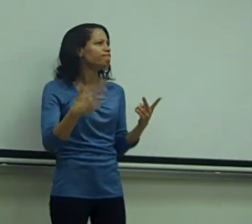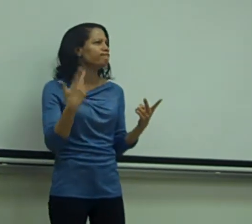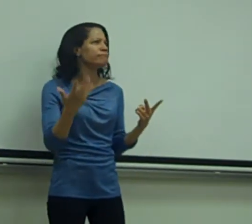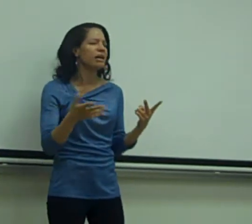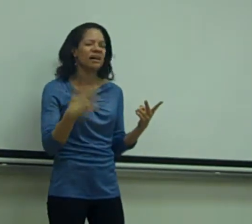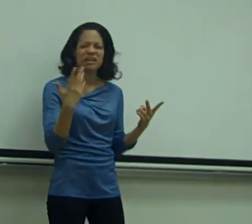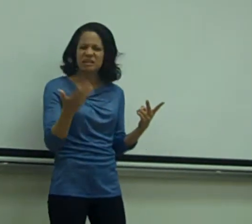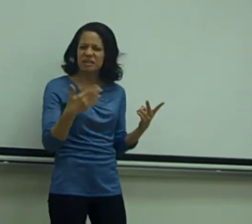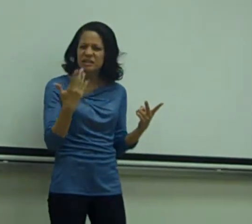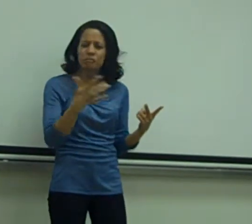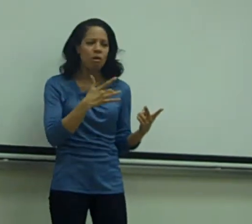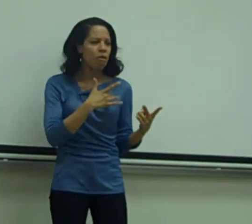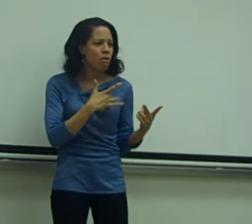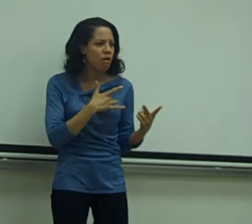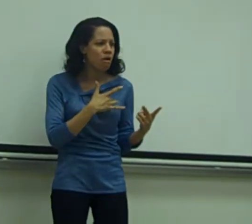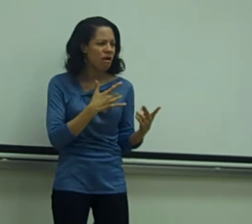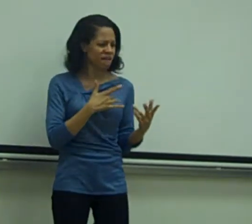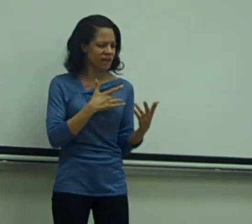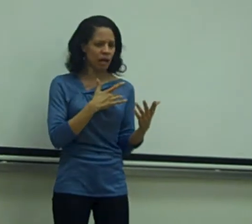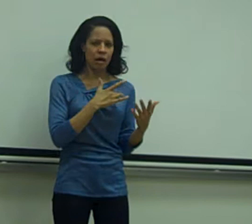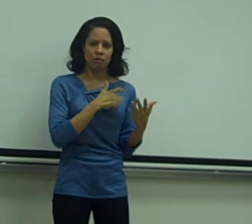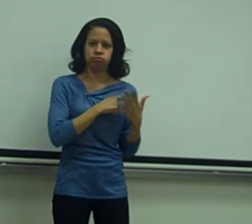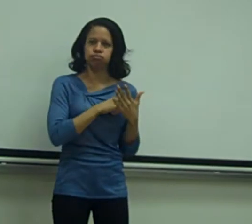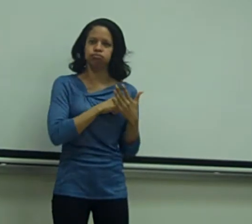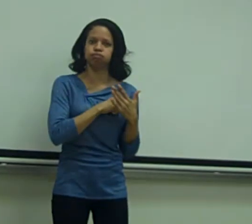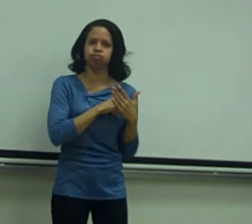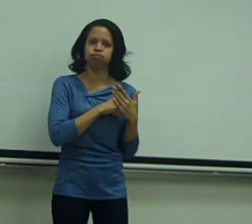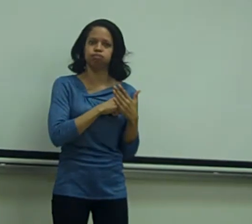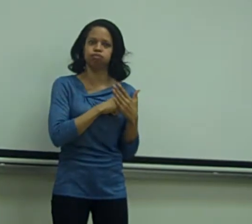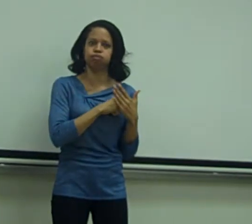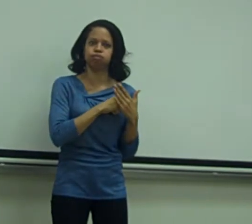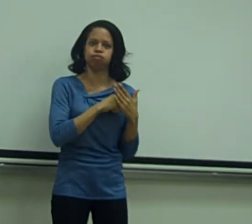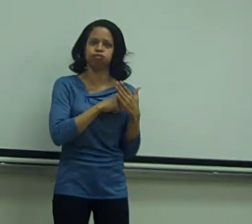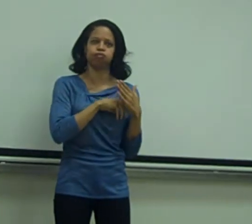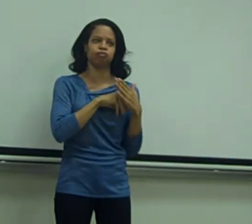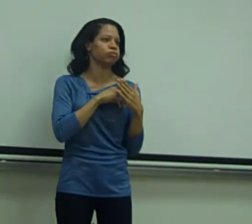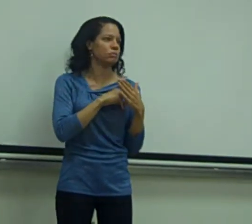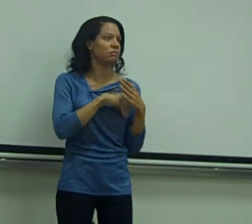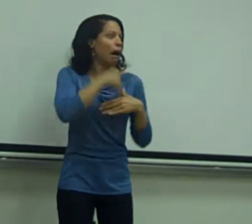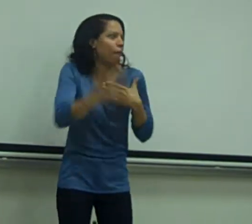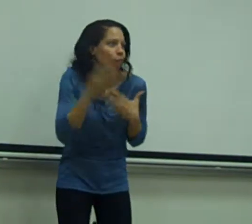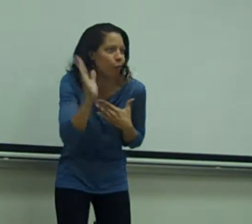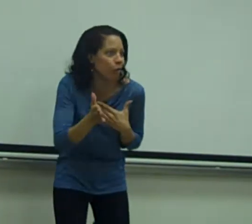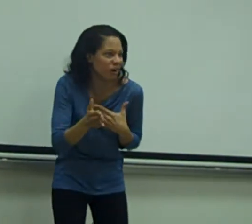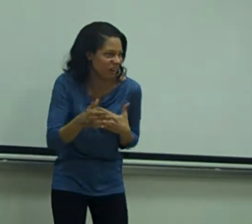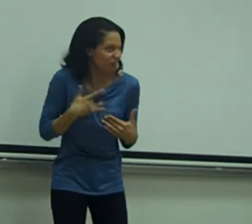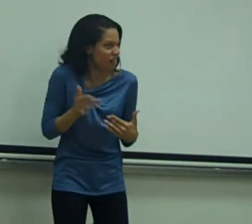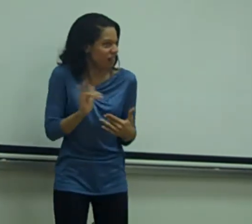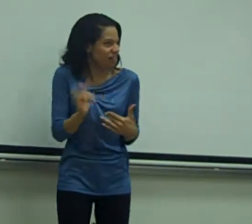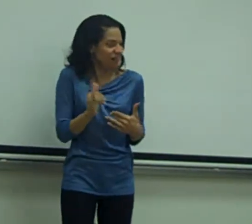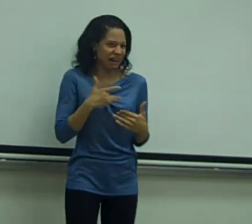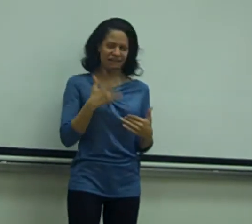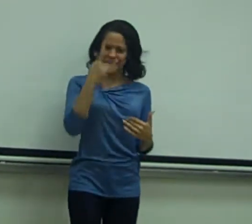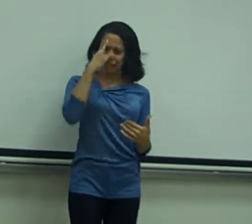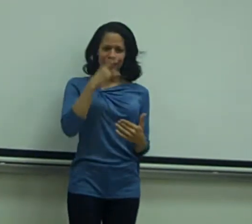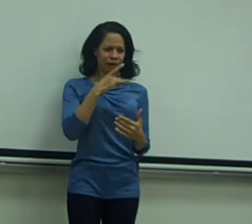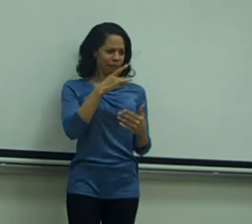Your heart will just feel like it's gonna beat out of your chest. In my case, it felt like my heart was gonna jump. It was